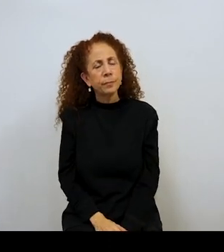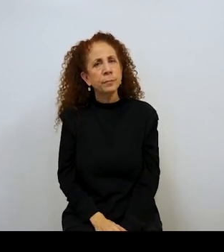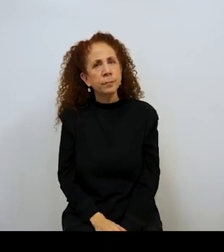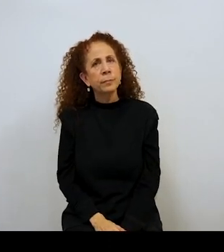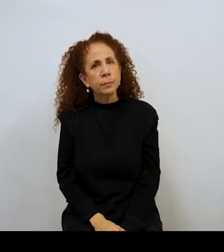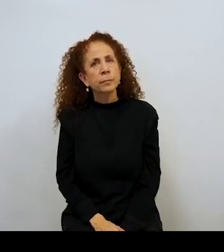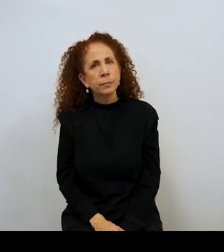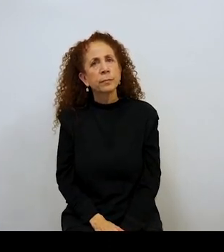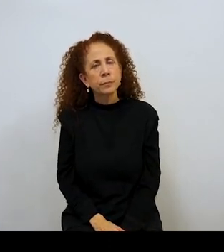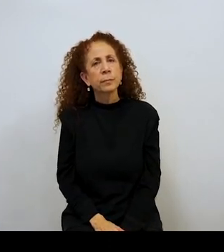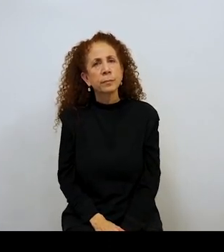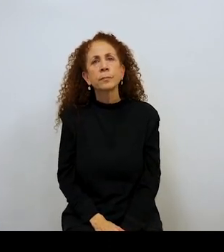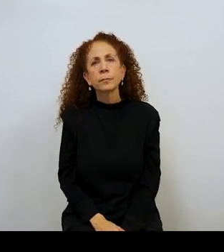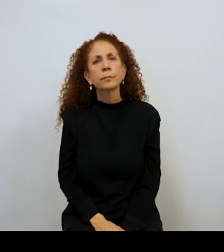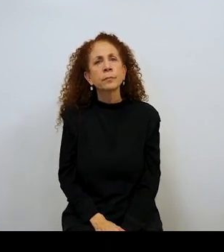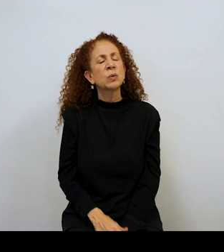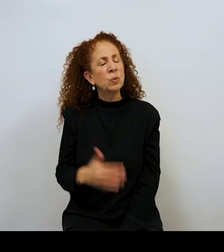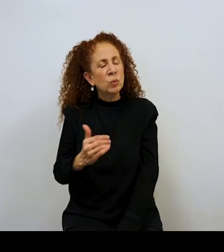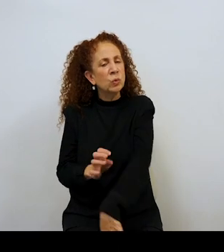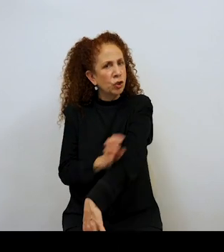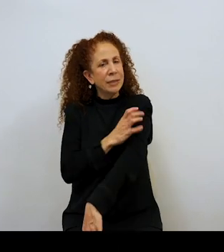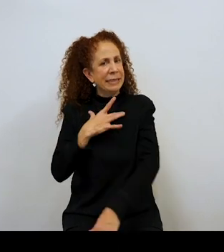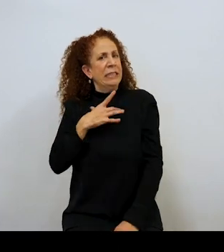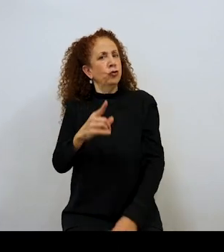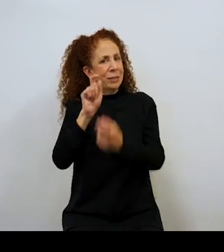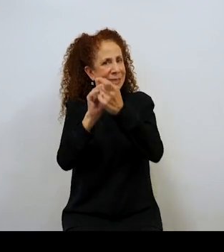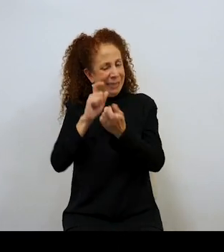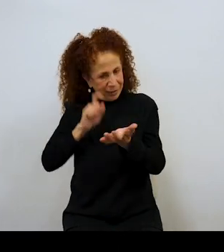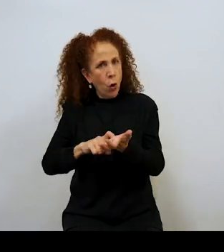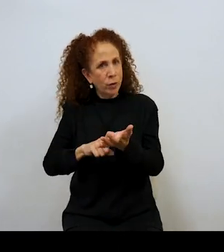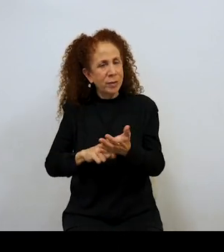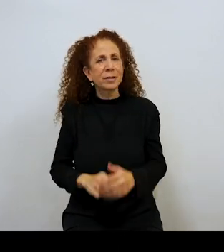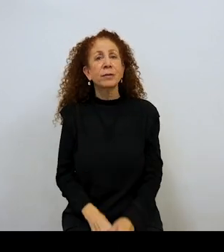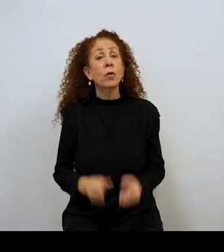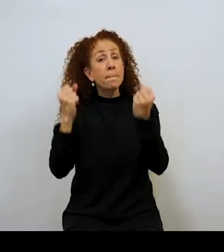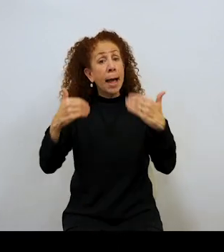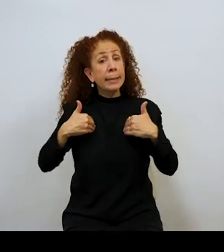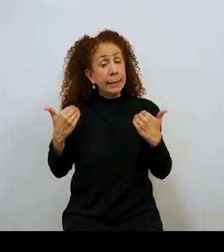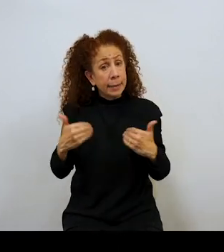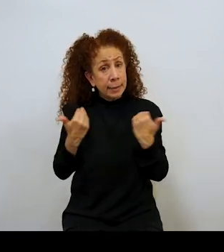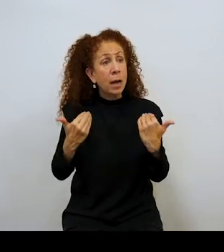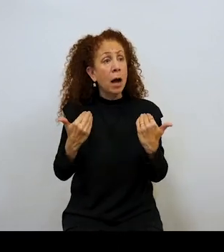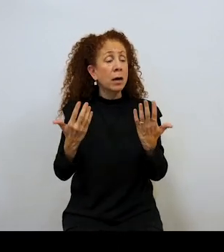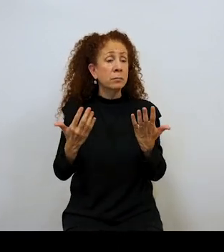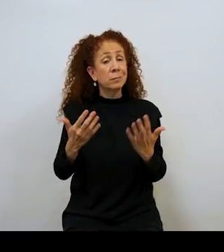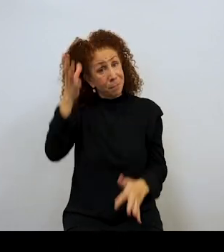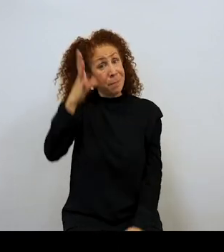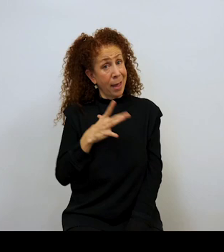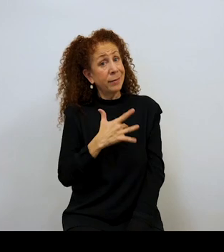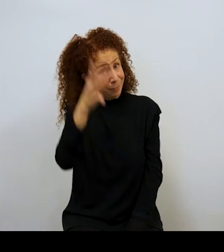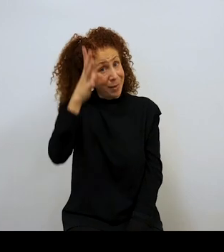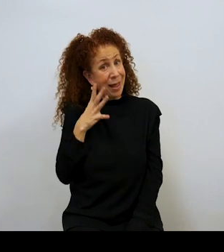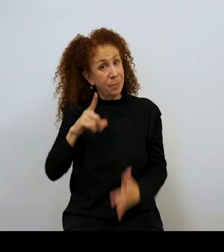was a really chilling but interesting detail that for a lot of these young, primarily men in